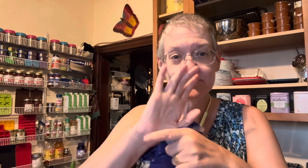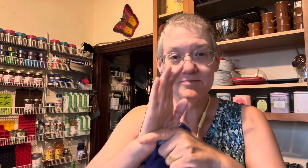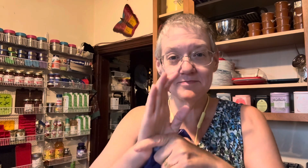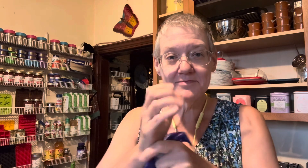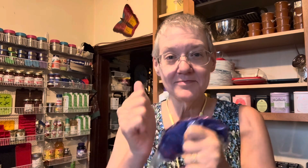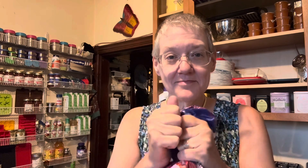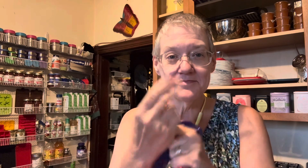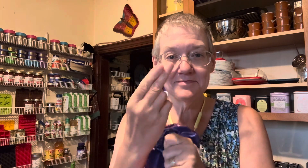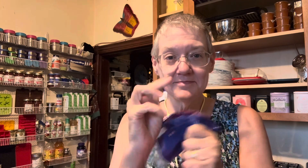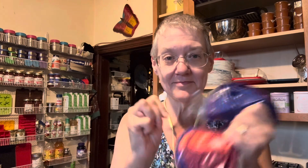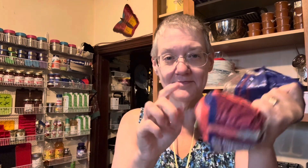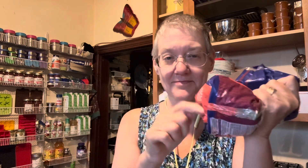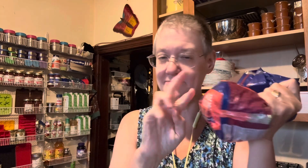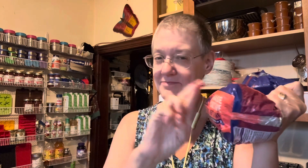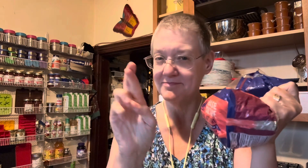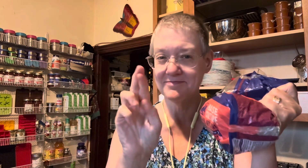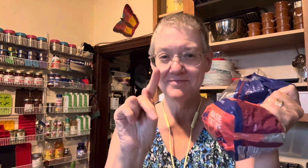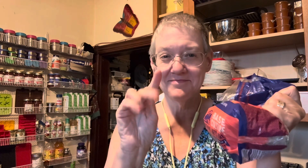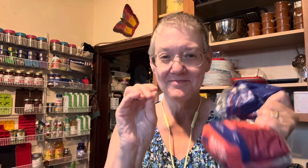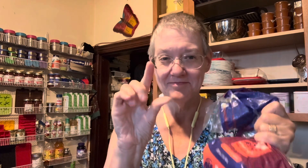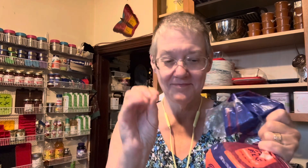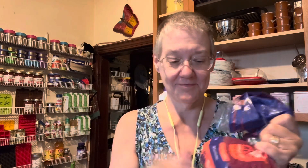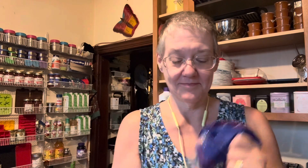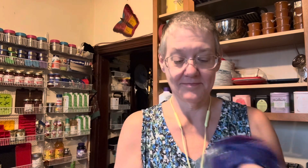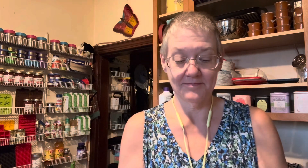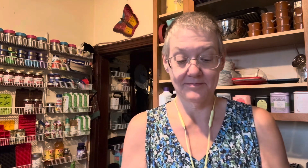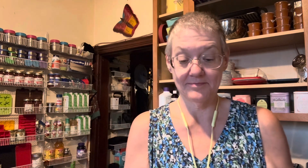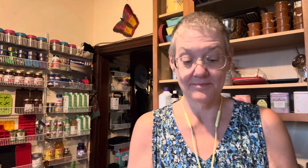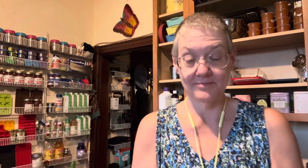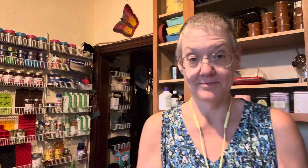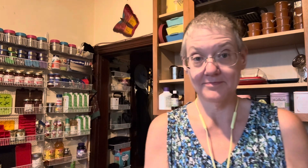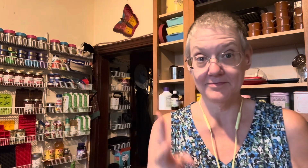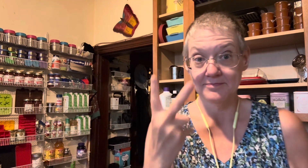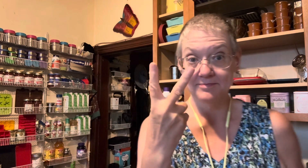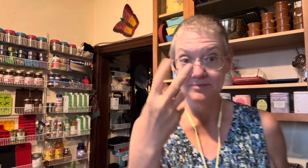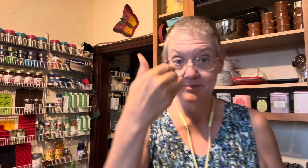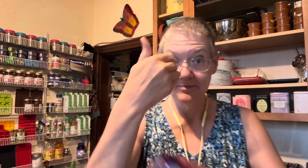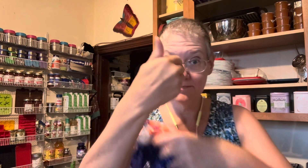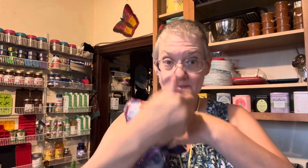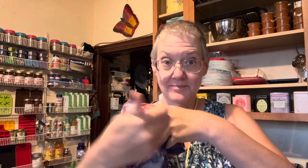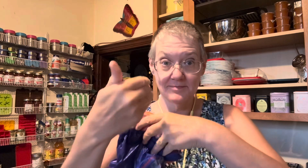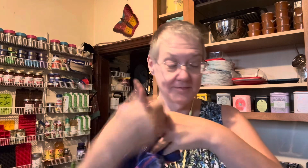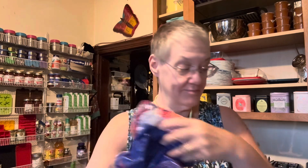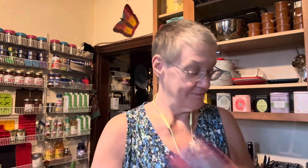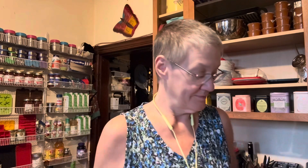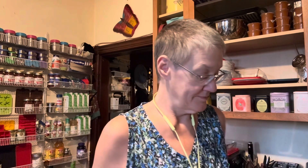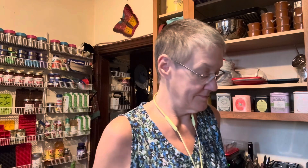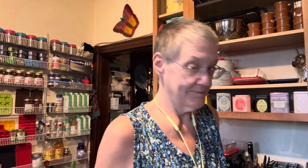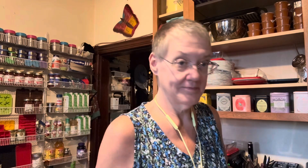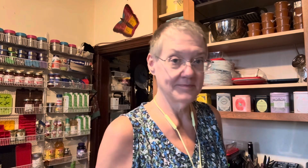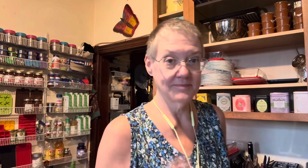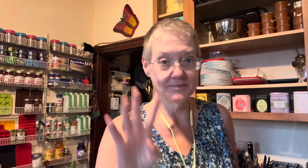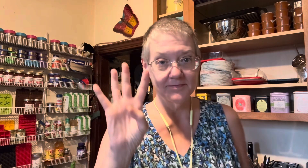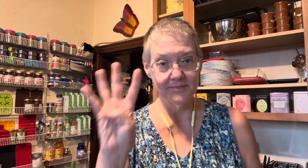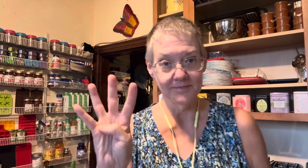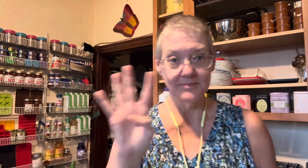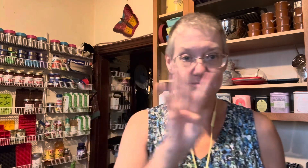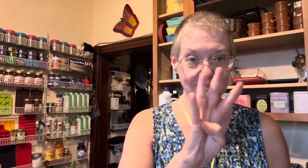Grilled cheese stays stocked in the freezer, ready to go. There's 4 grams of net carb for each slice of bread. There's